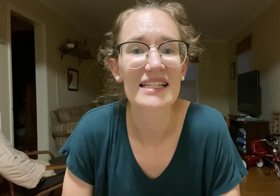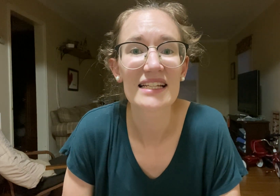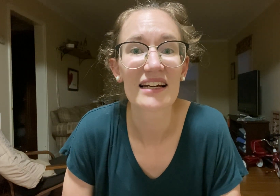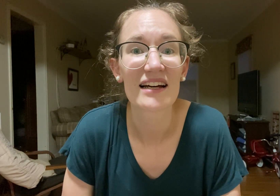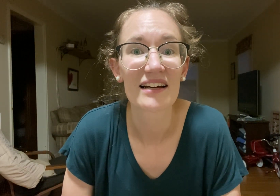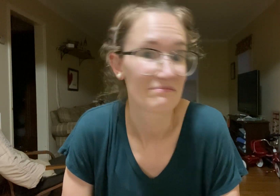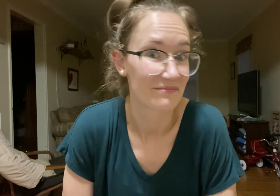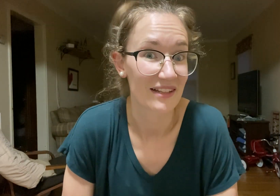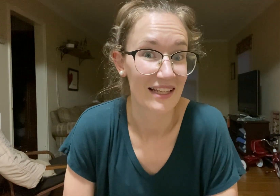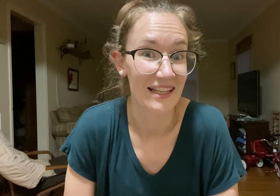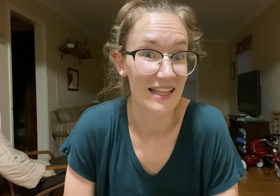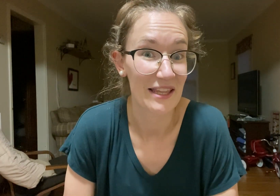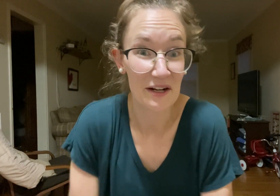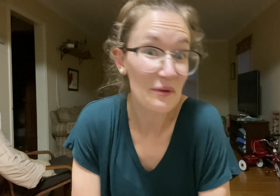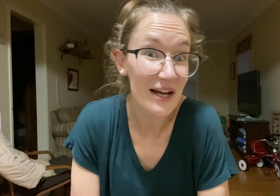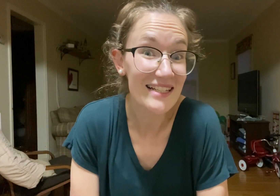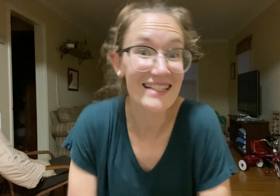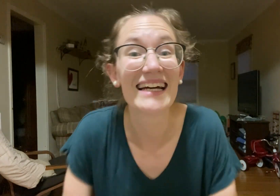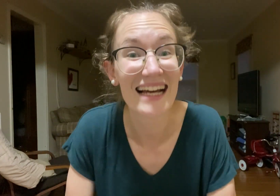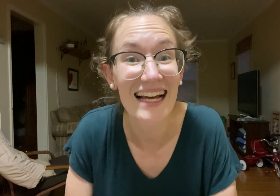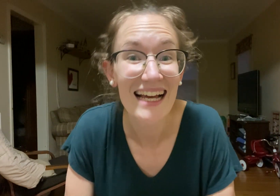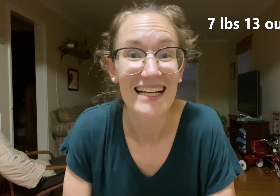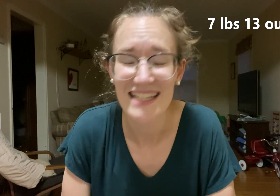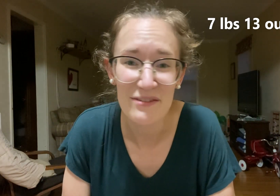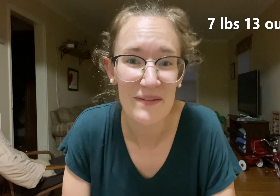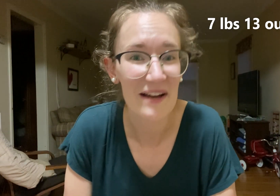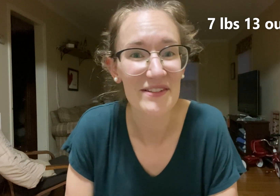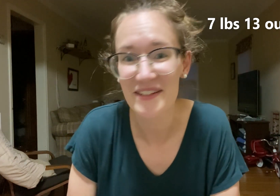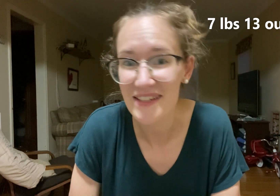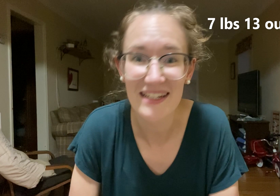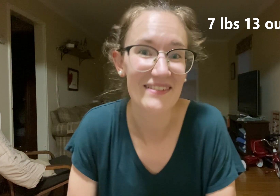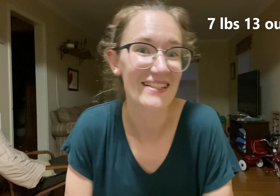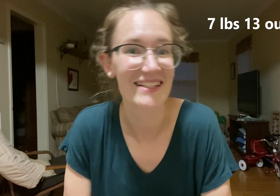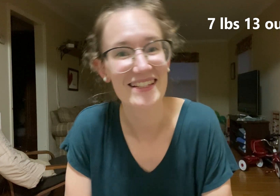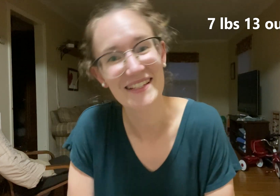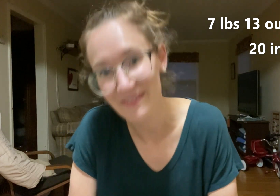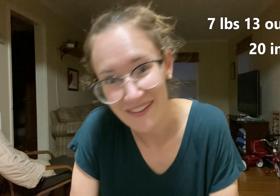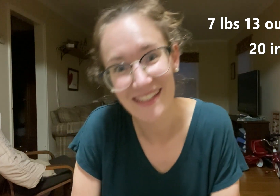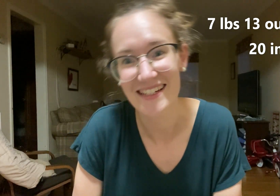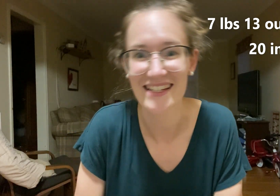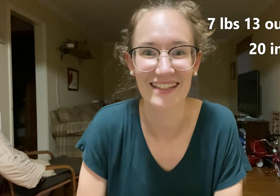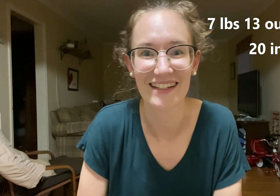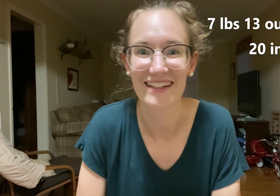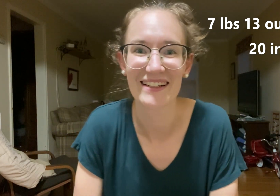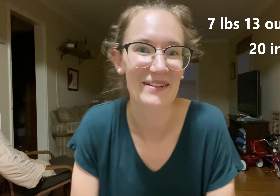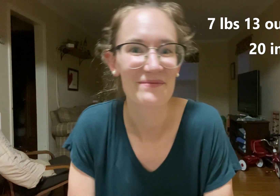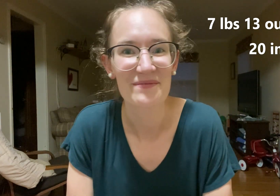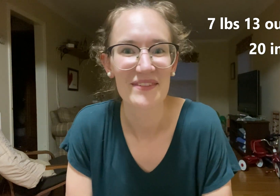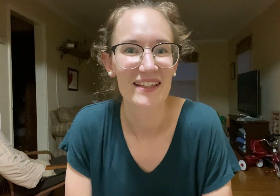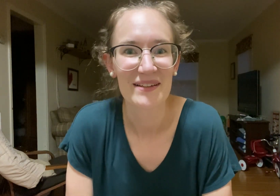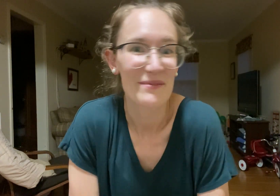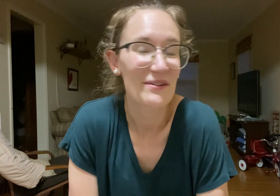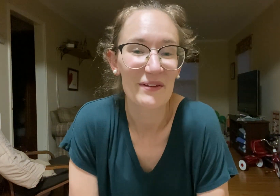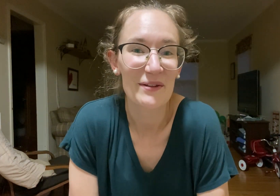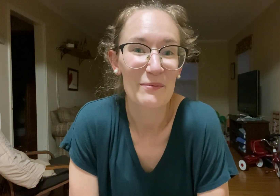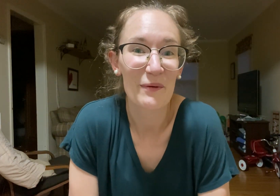and there he was. 7 pounds, 13 ounces, 20 inches long, beautiful little